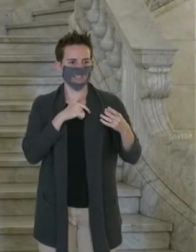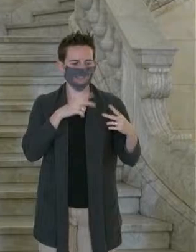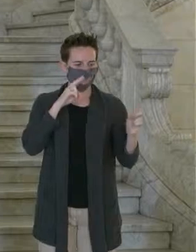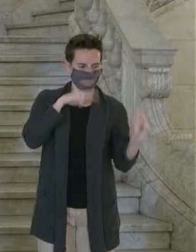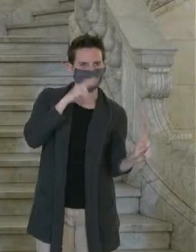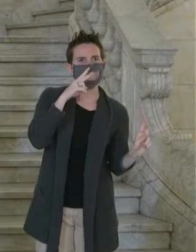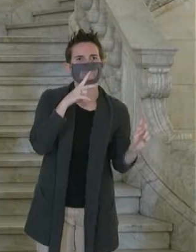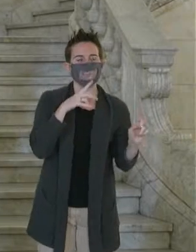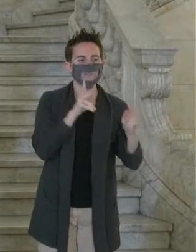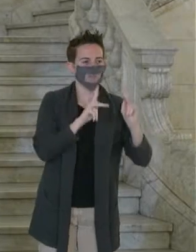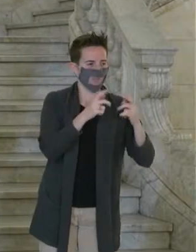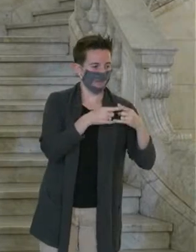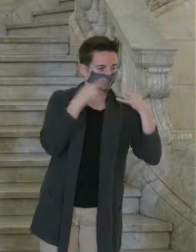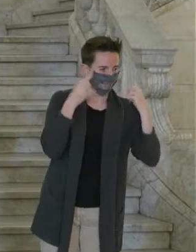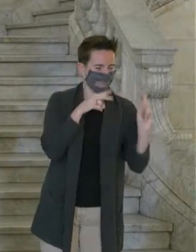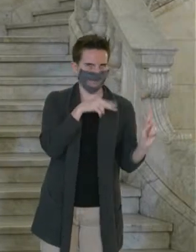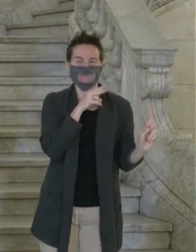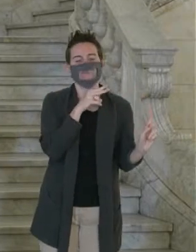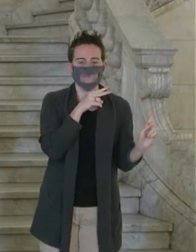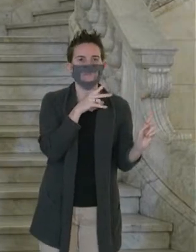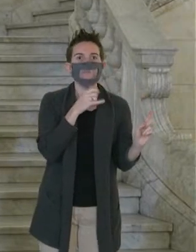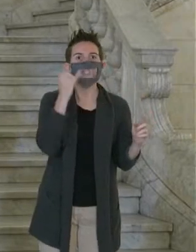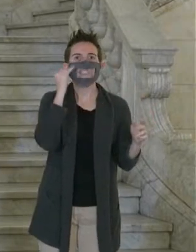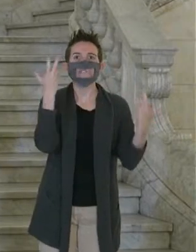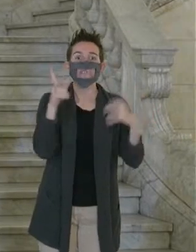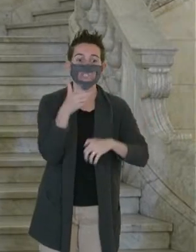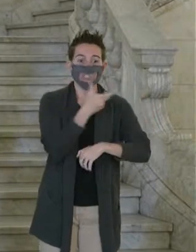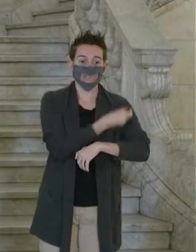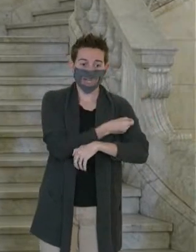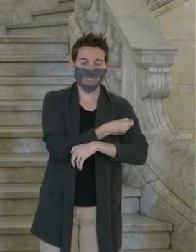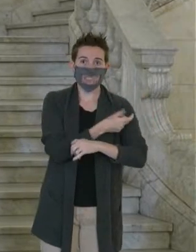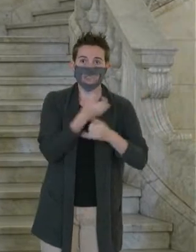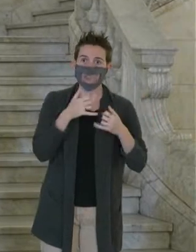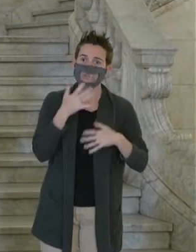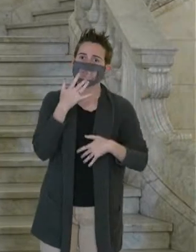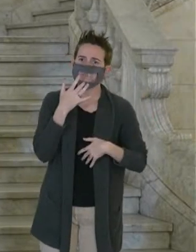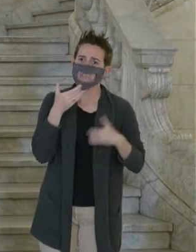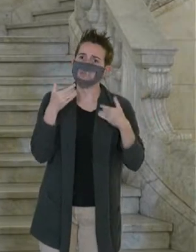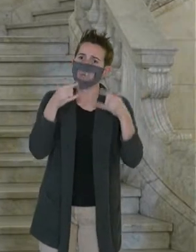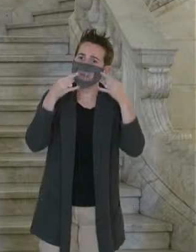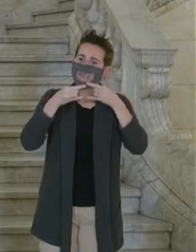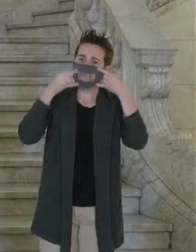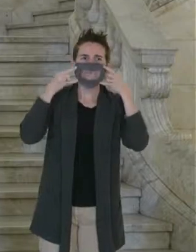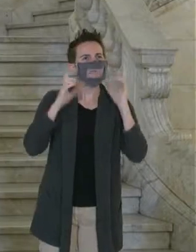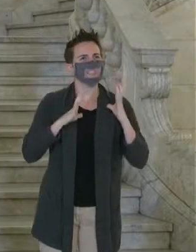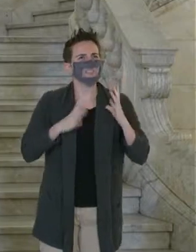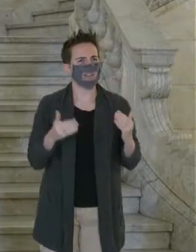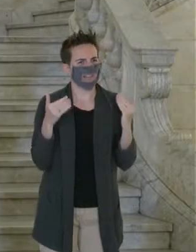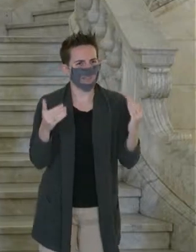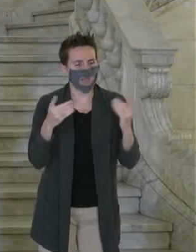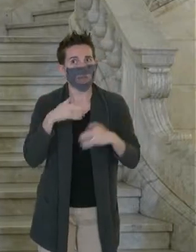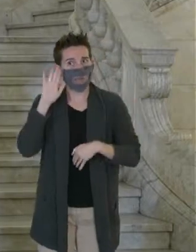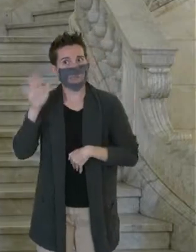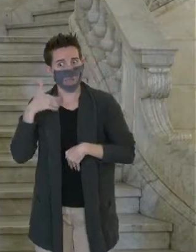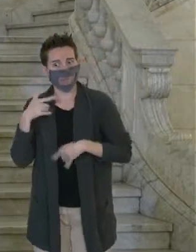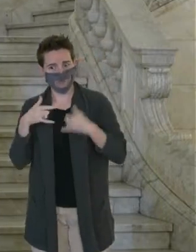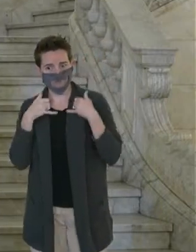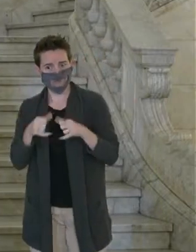wearing masks. If you are vaccinated and still want to wear one, keep wearing it. I know I